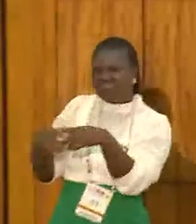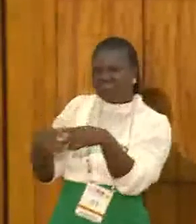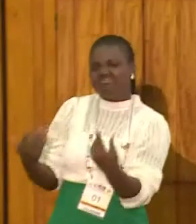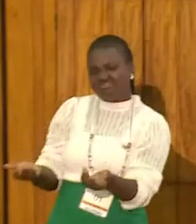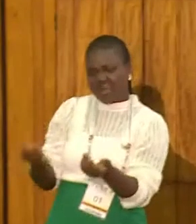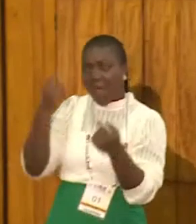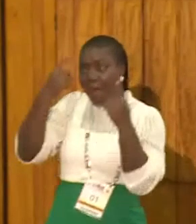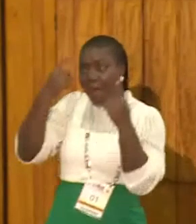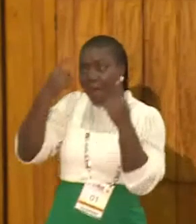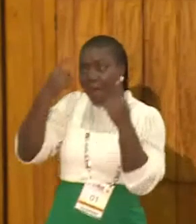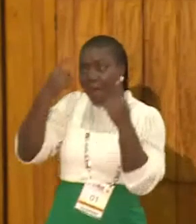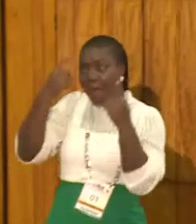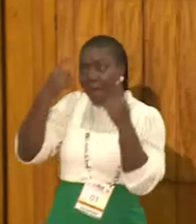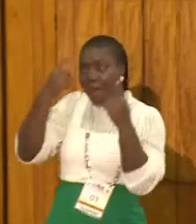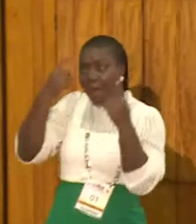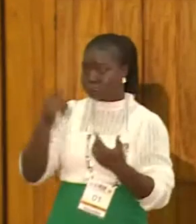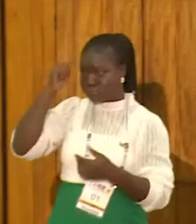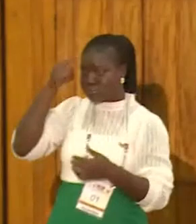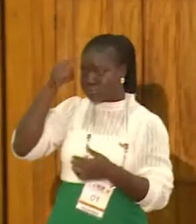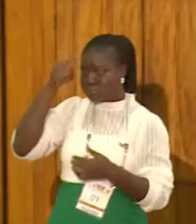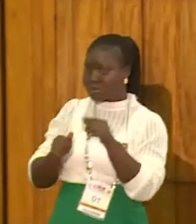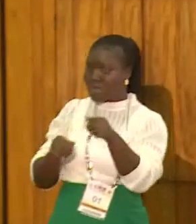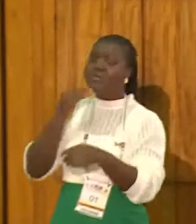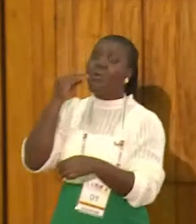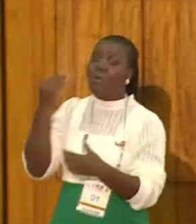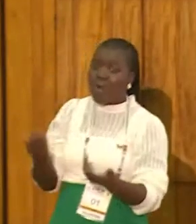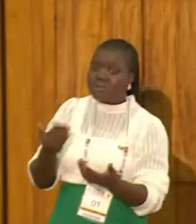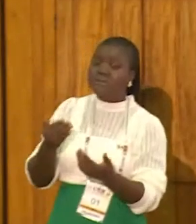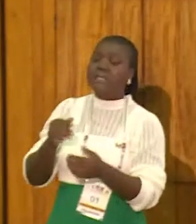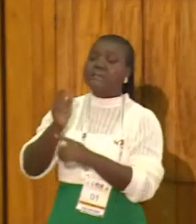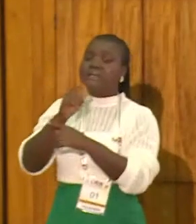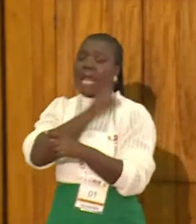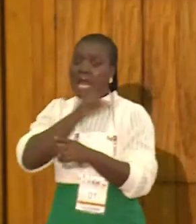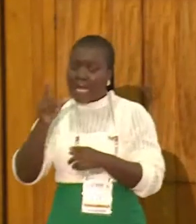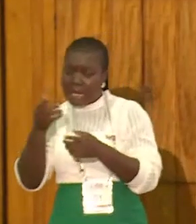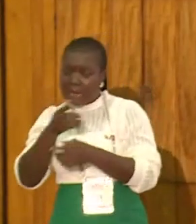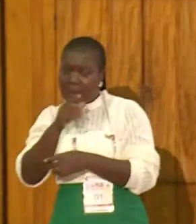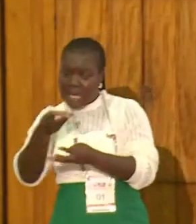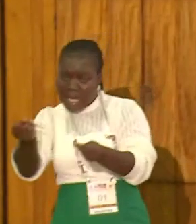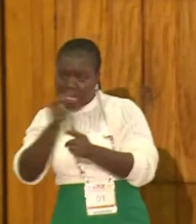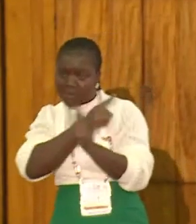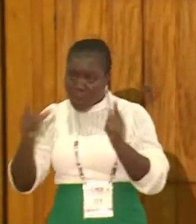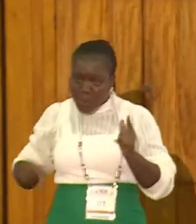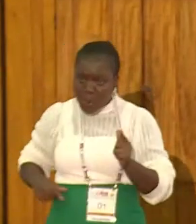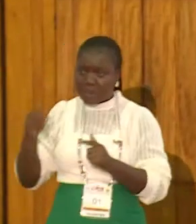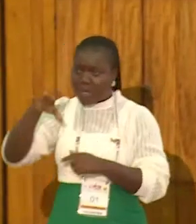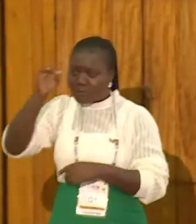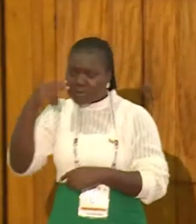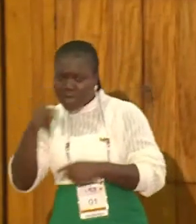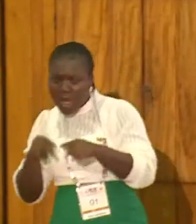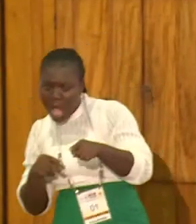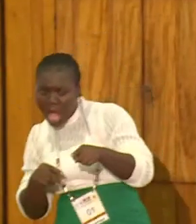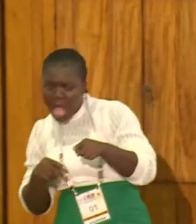houses because people have actually been kicked out of their homes because their landlords or their neighbors found out that they were queer or they were gay or they